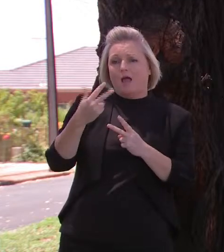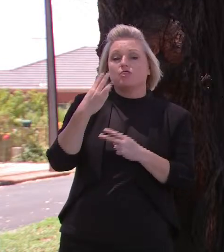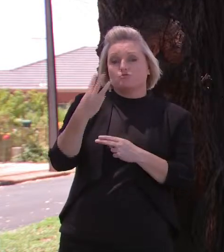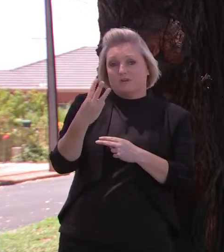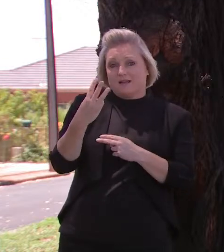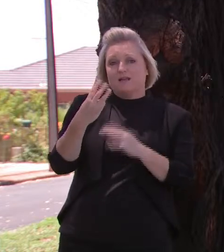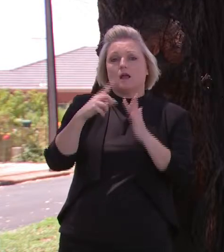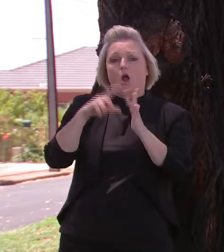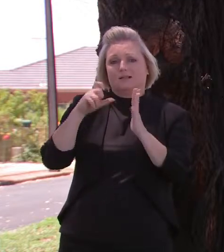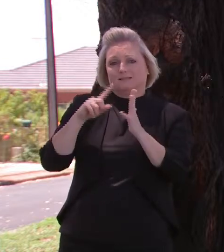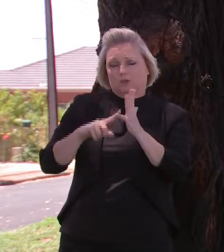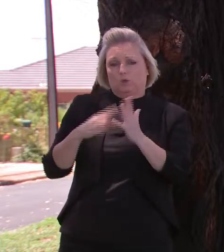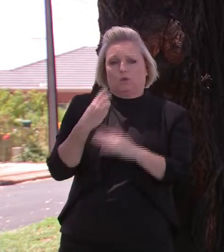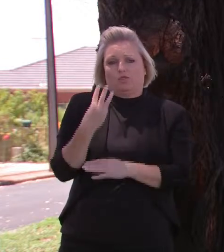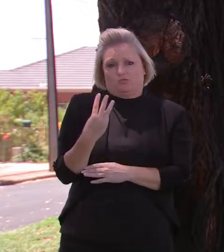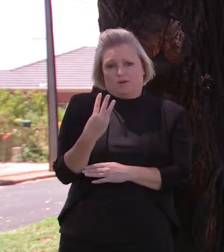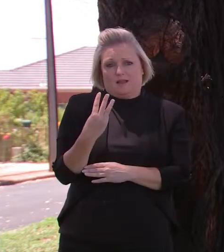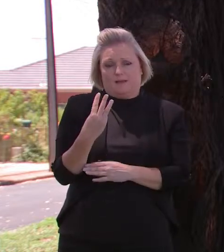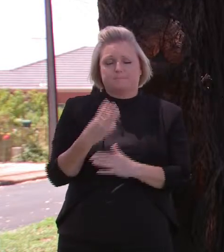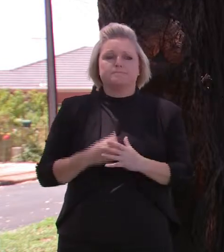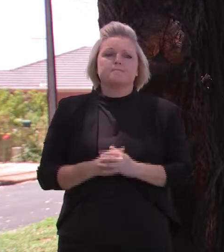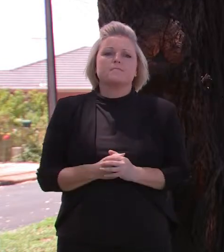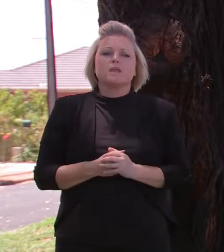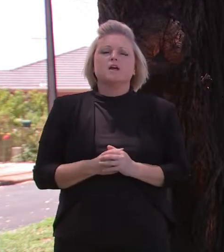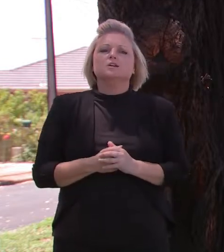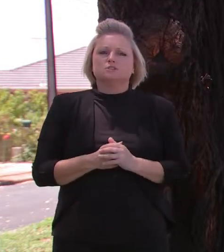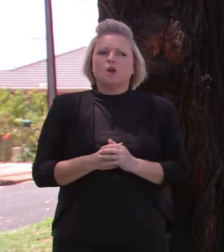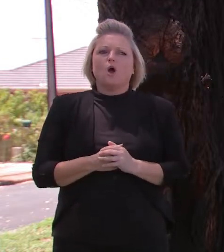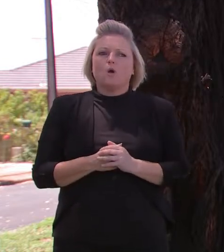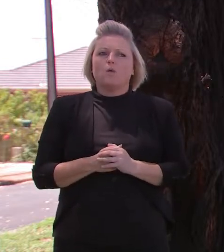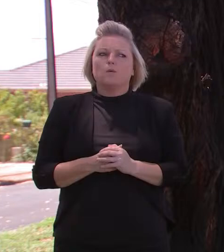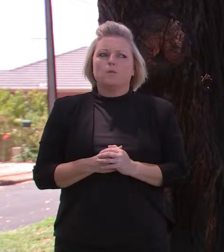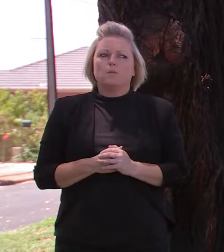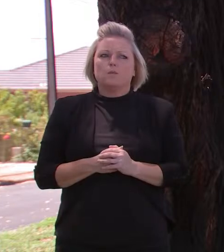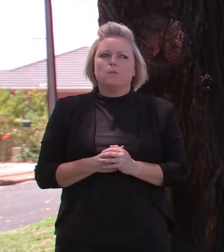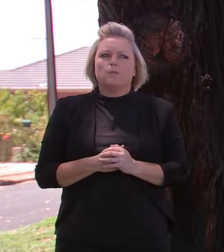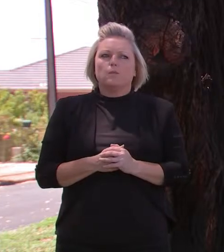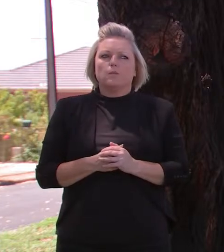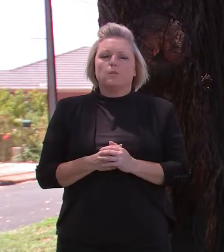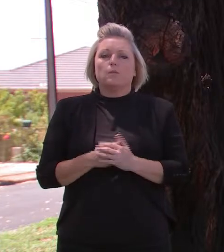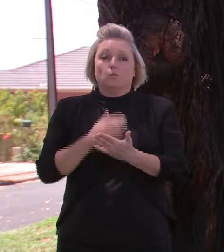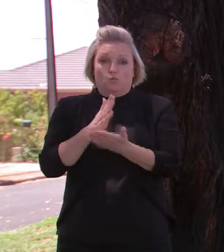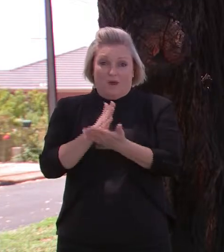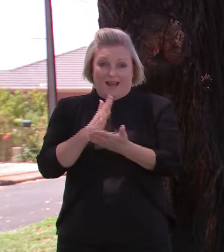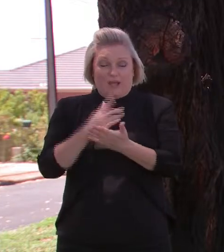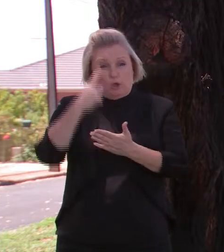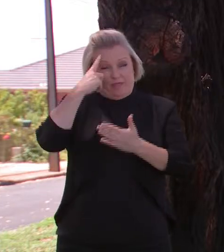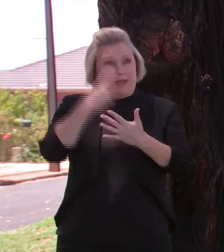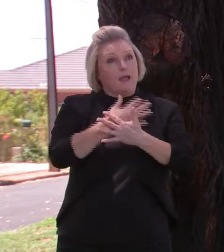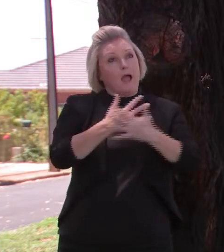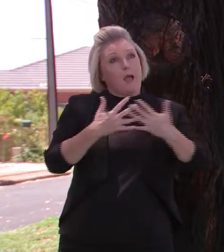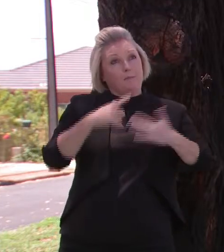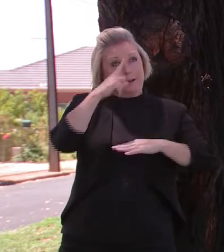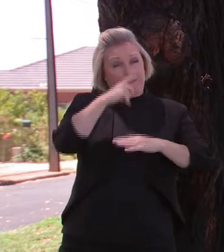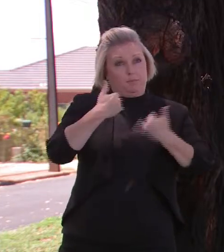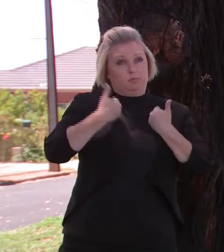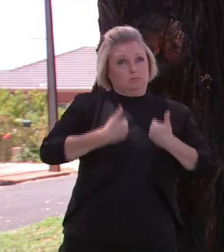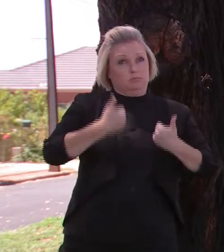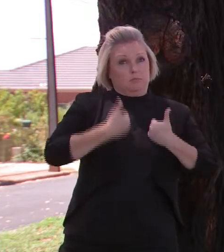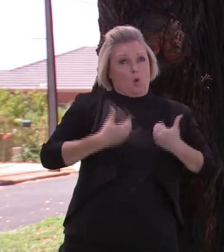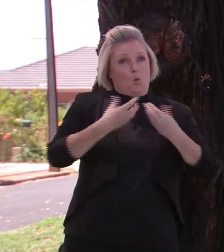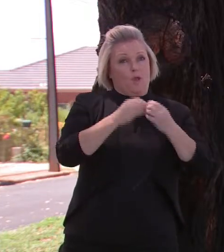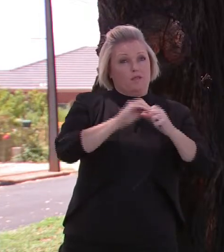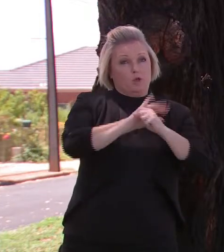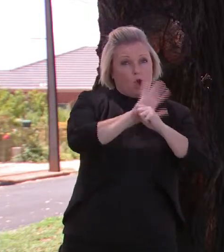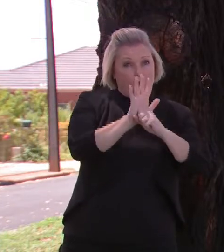active cases at the moment. So that is above the representation of the Aboriginal community in the overall